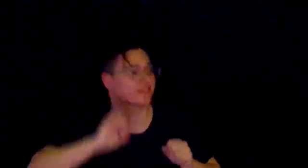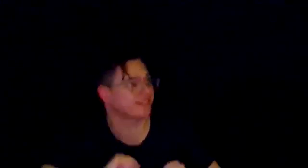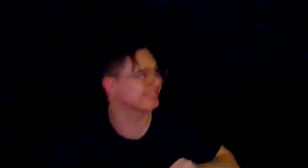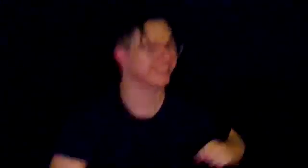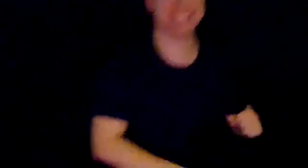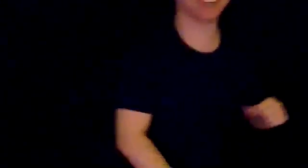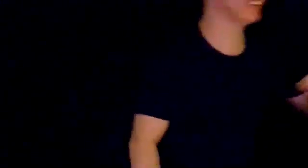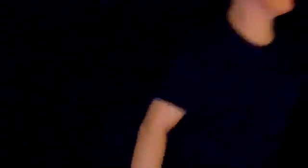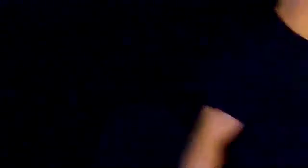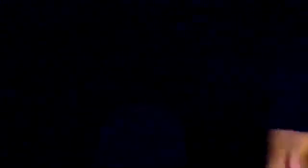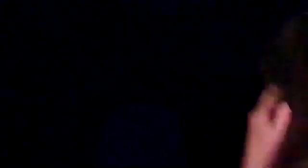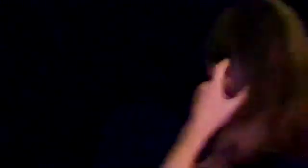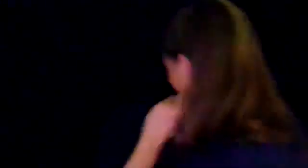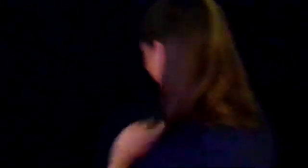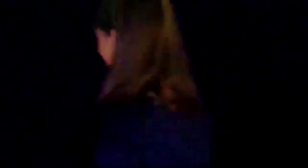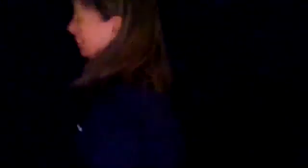Yeah. I'll just swap. Bye, everyone.